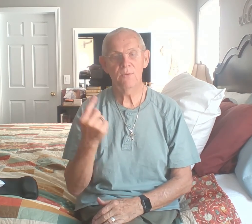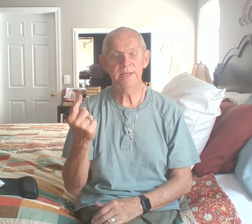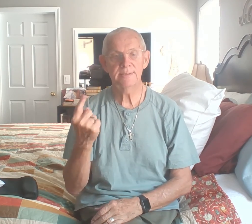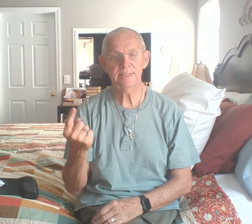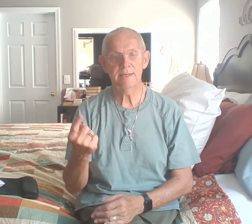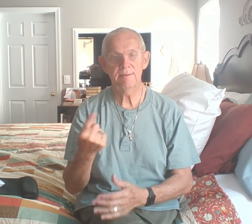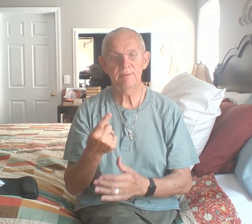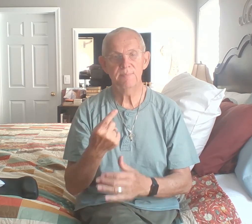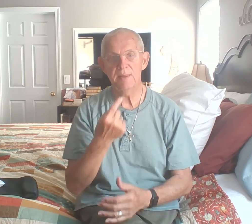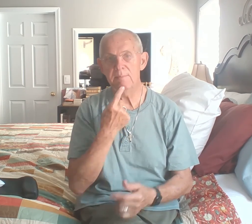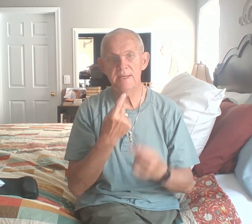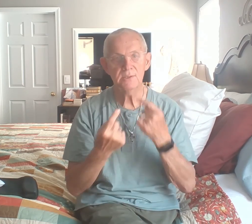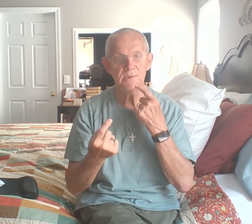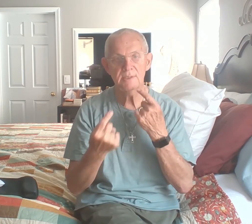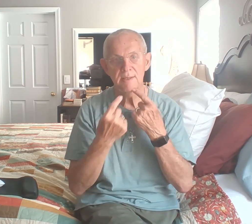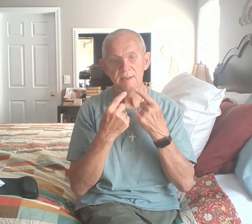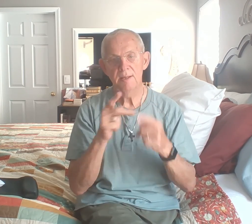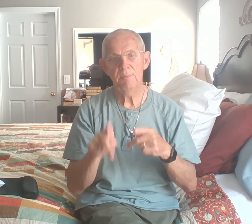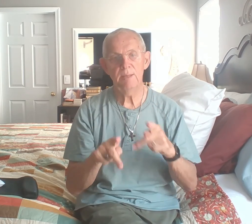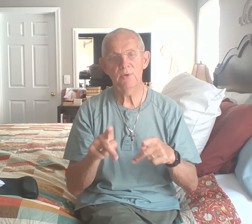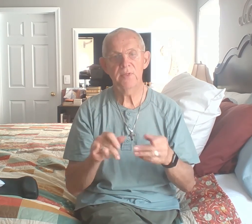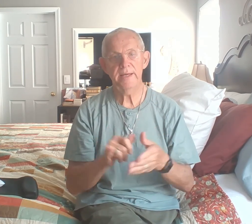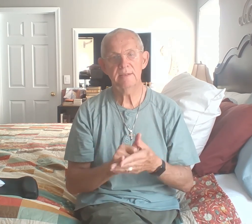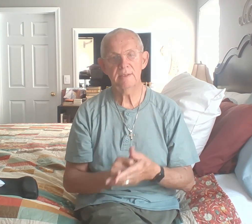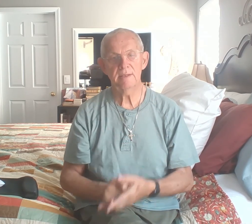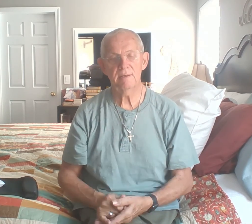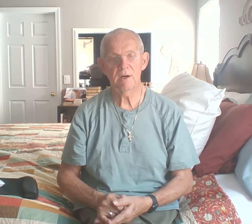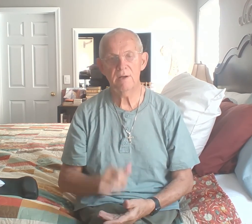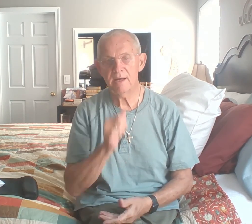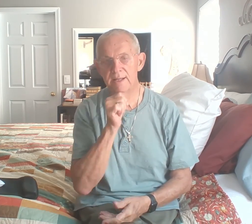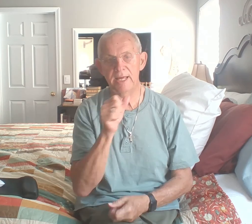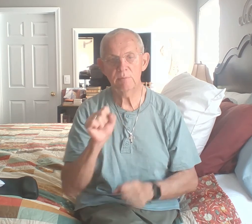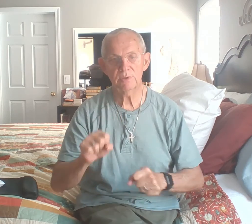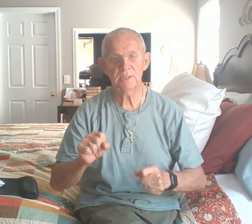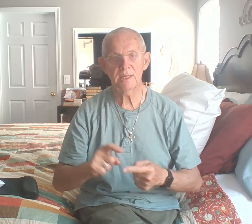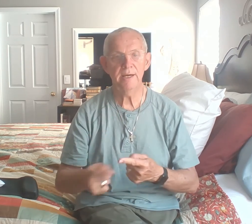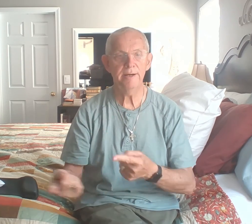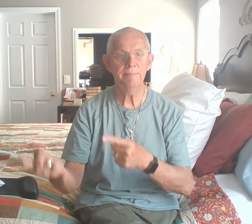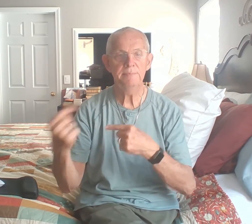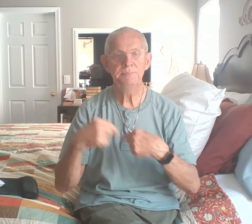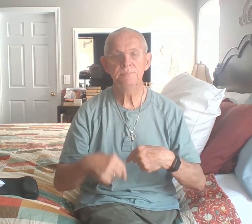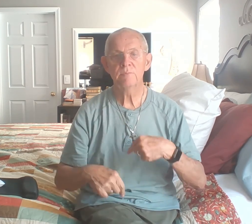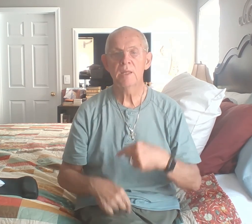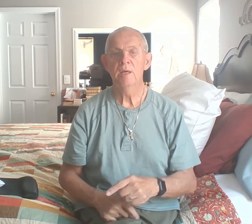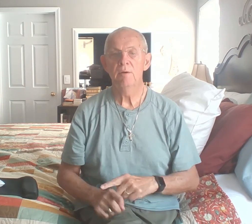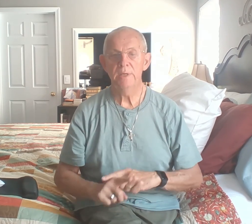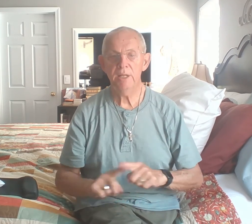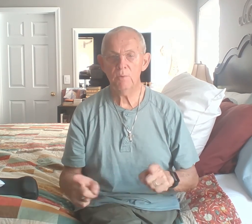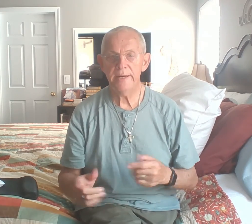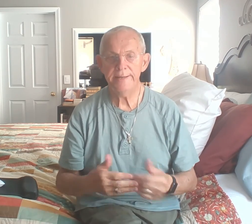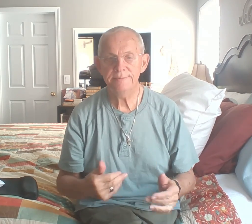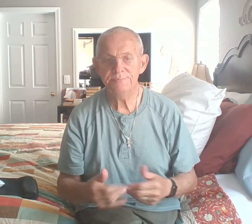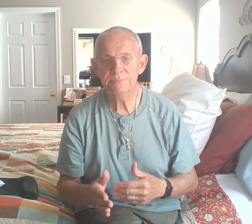always miss people that are not able to come. But anyway,